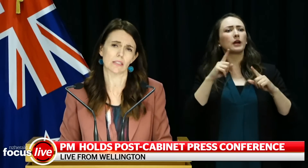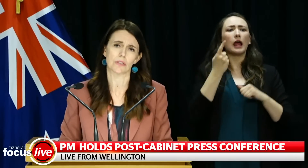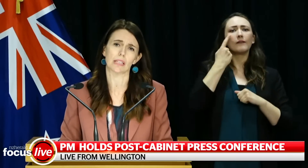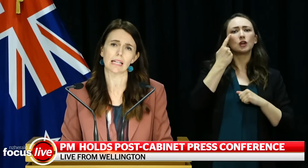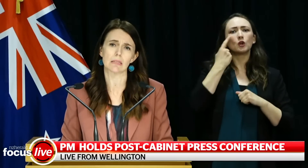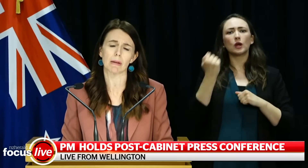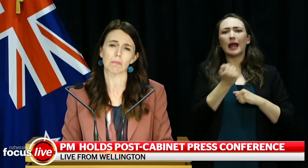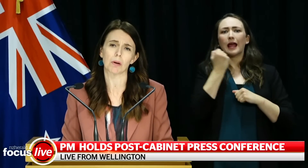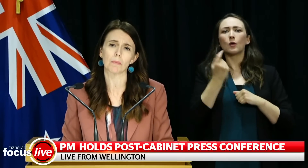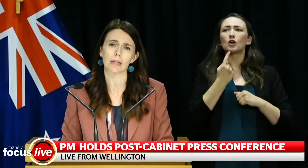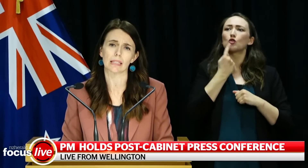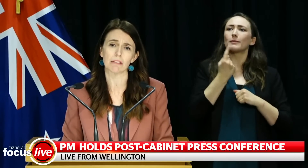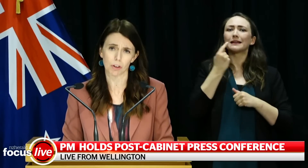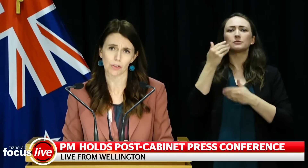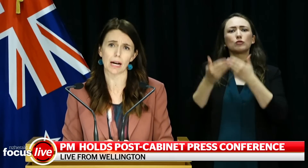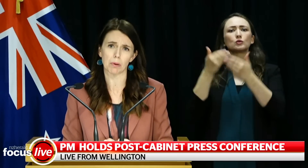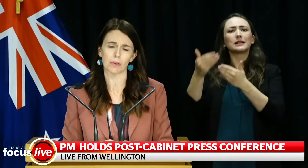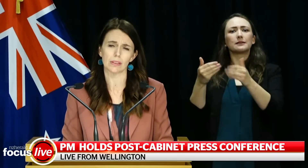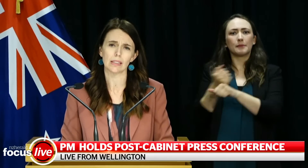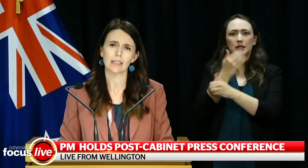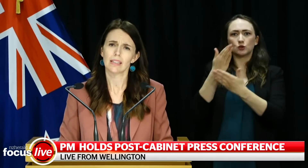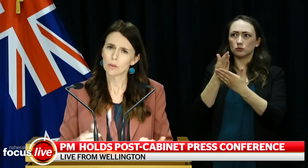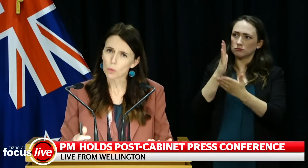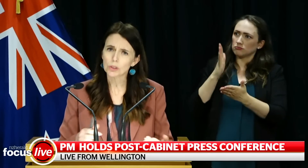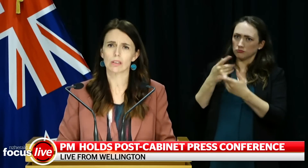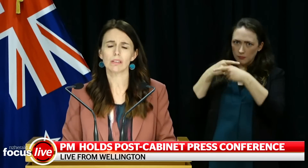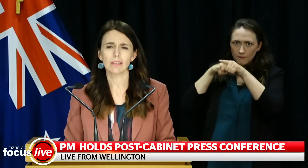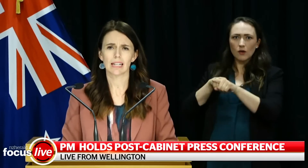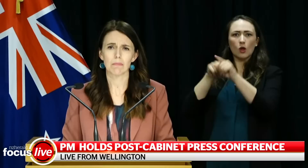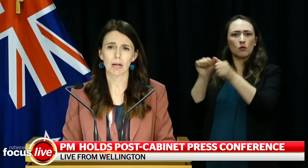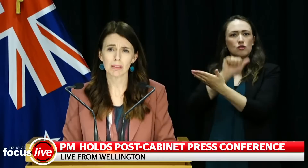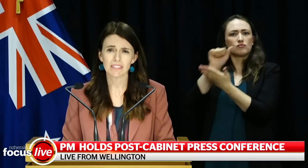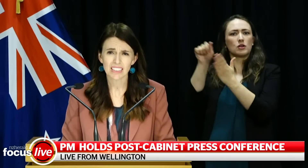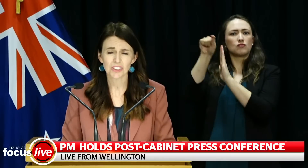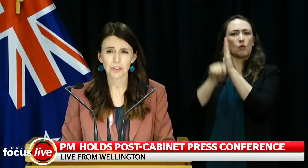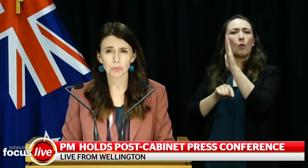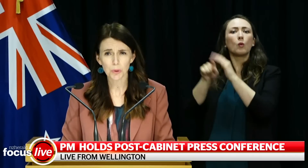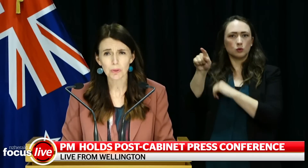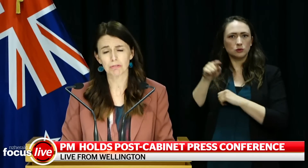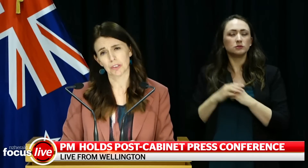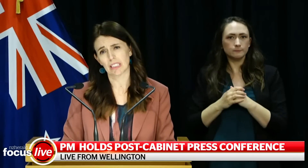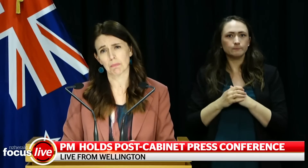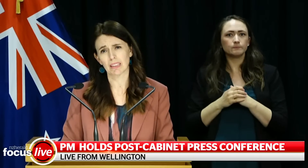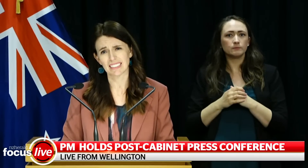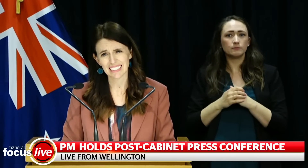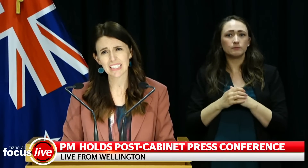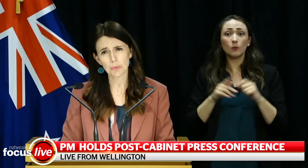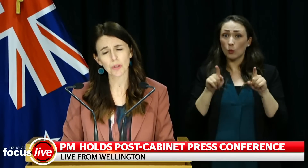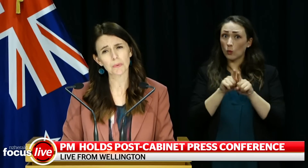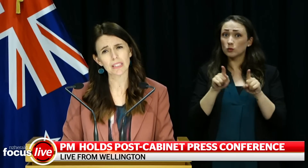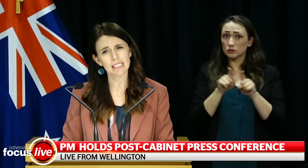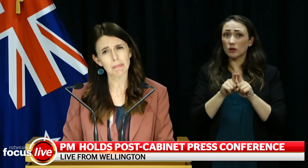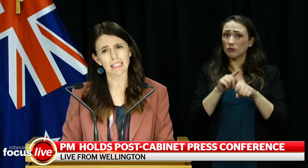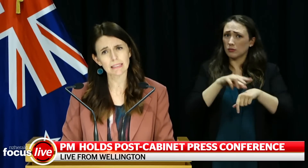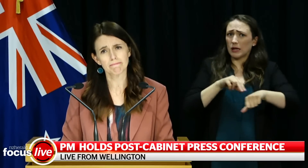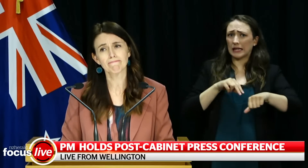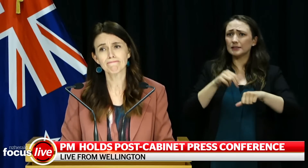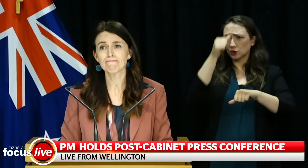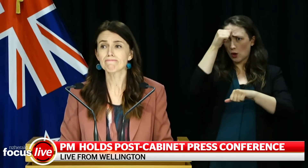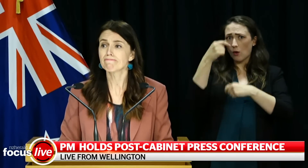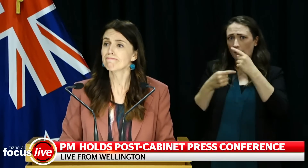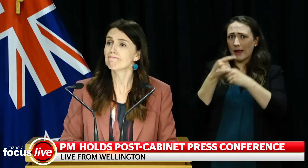raise a concern, that that's being appropriately followed up on. Also, I believe these issues were referred to the police, and that is what you would